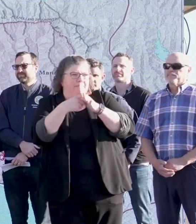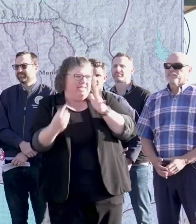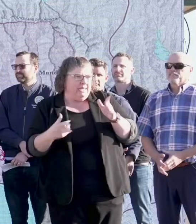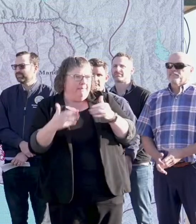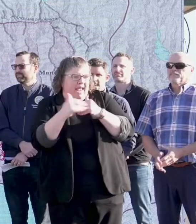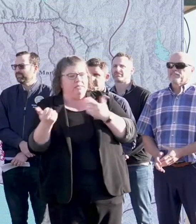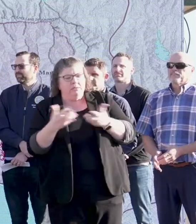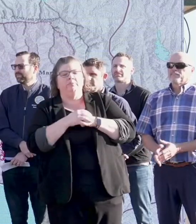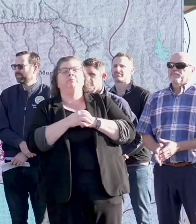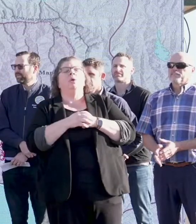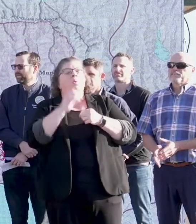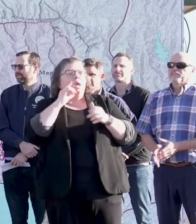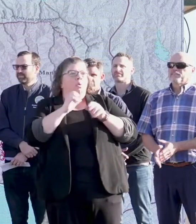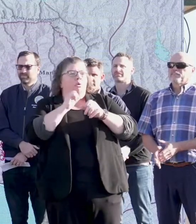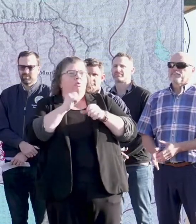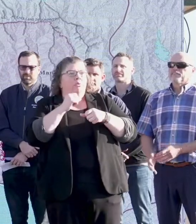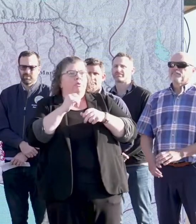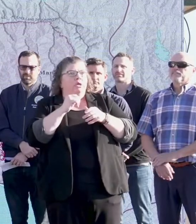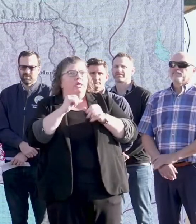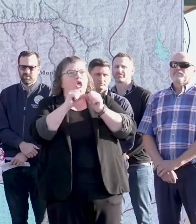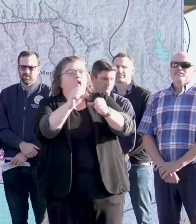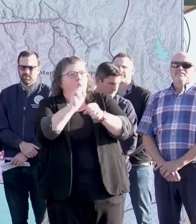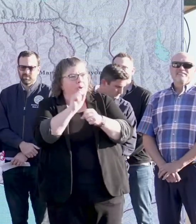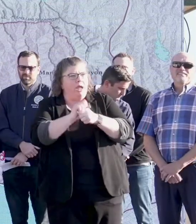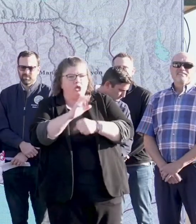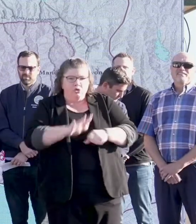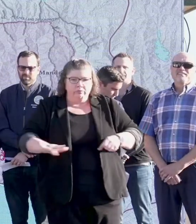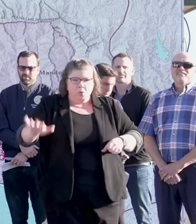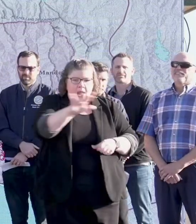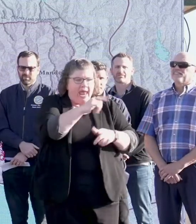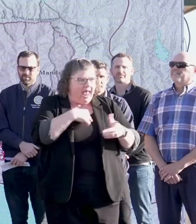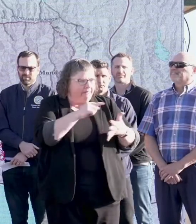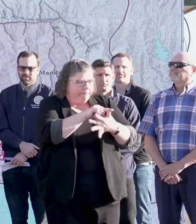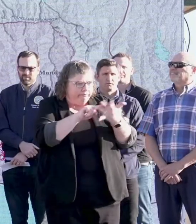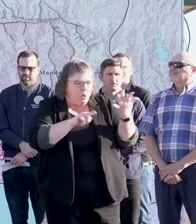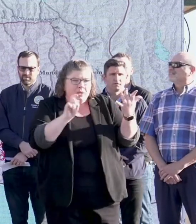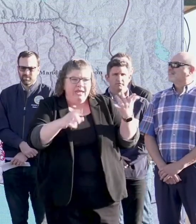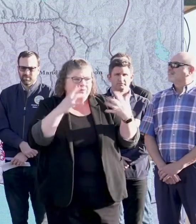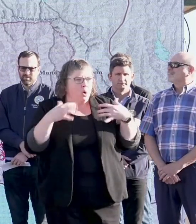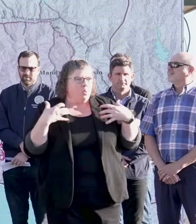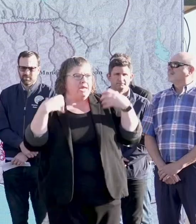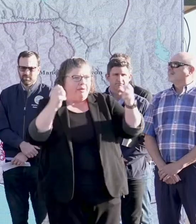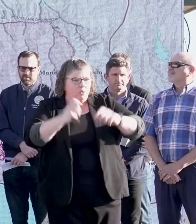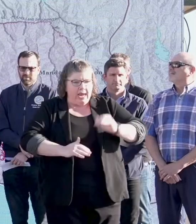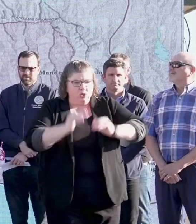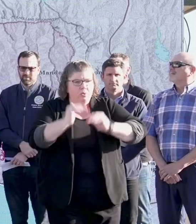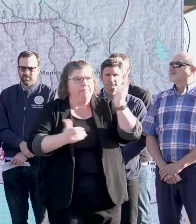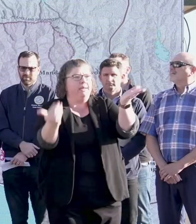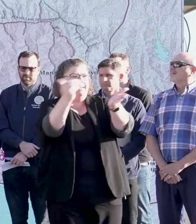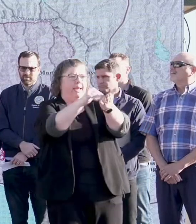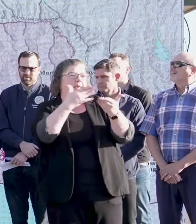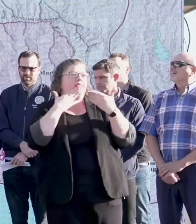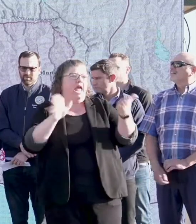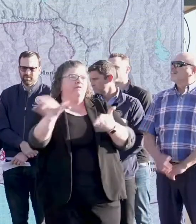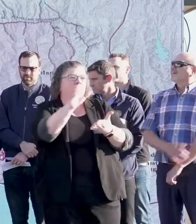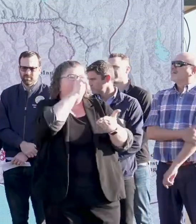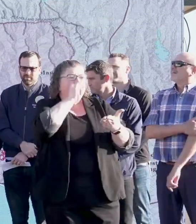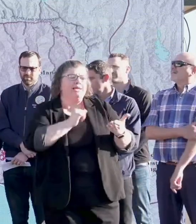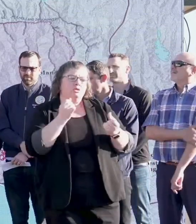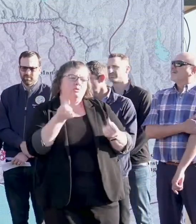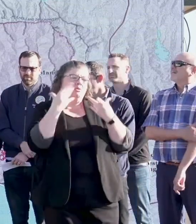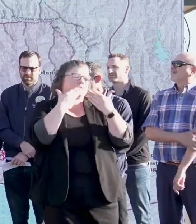our community has the resources needed to recover and ultimately rebuild. Thank you for your patience and